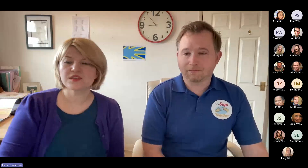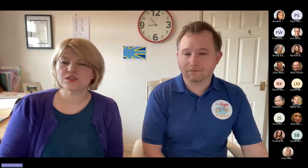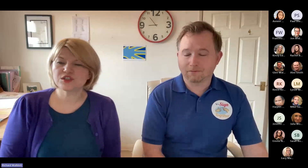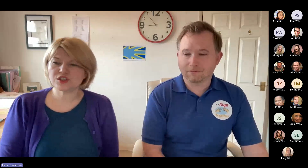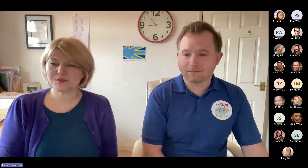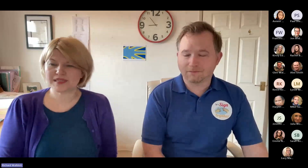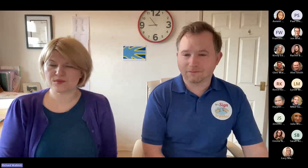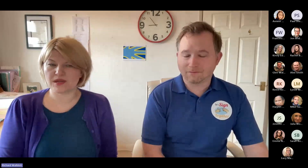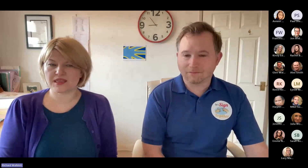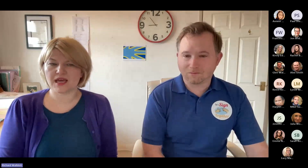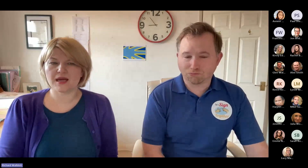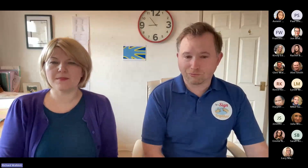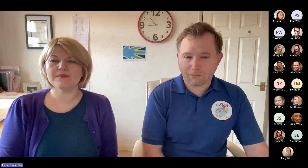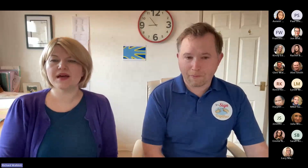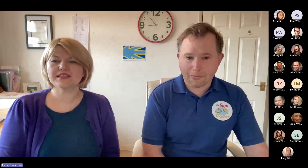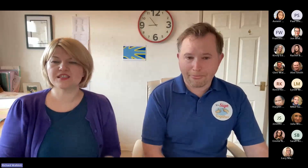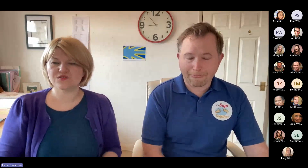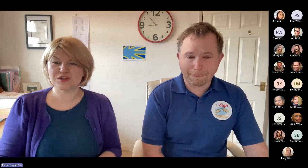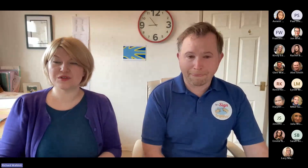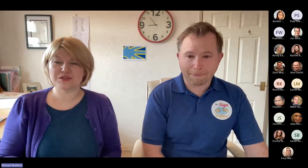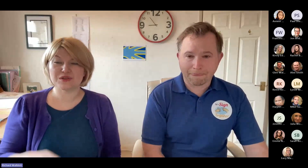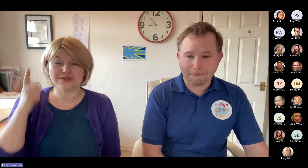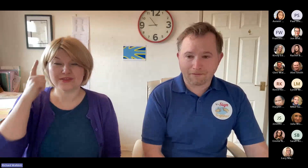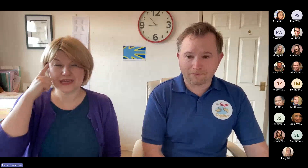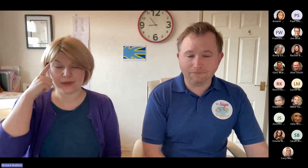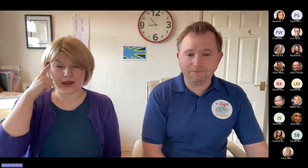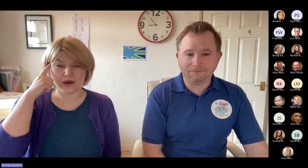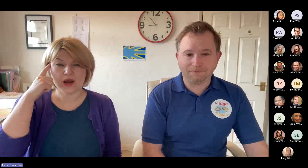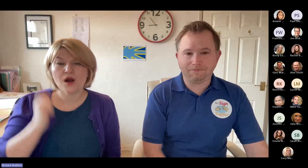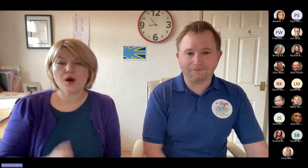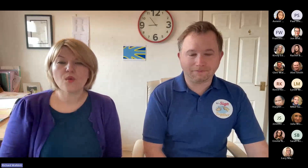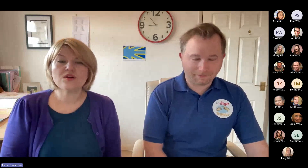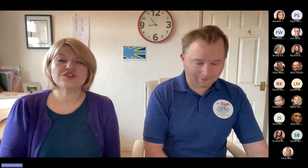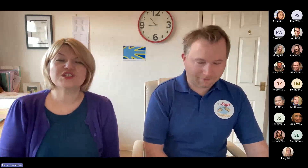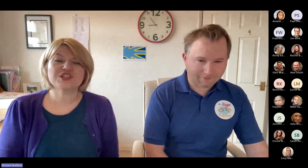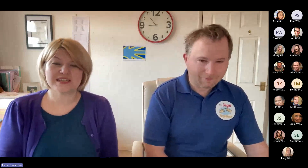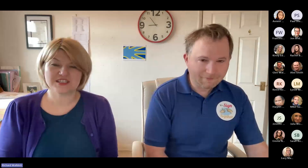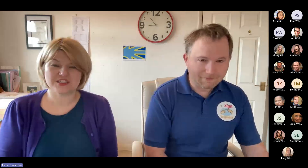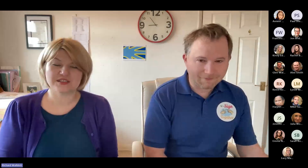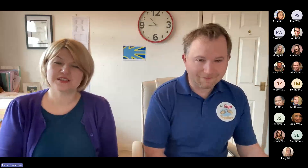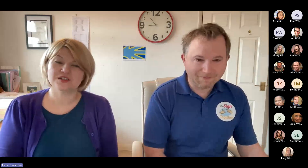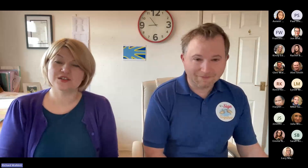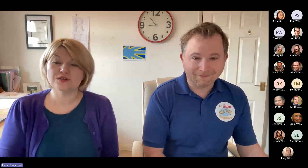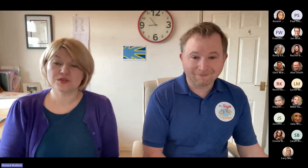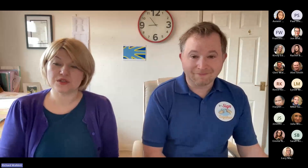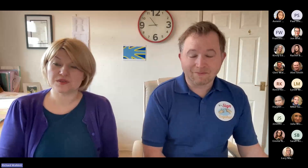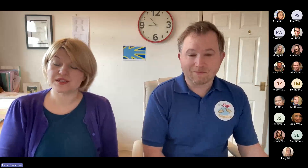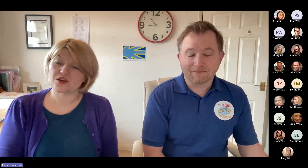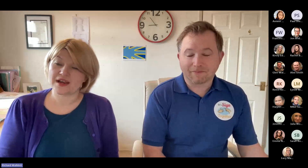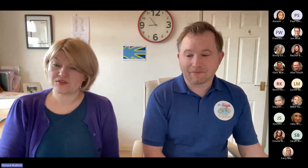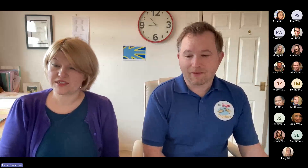So just to begin with, and this is for you to think about, what gestures do you use in your